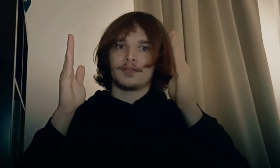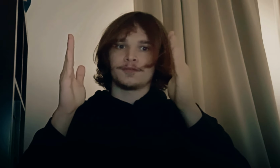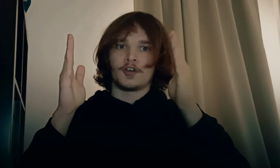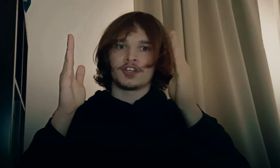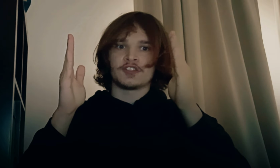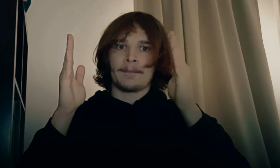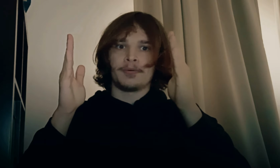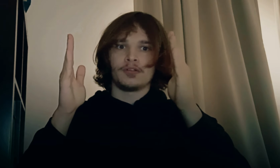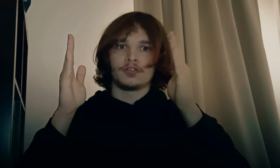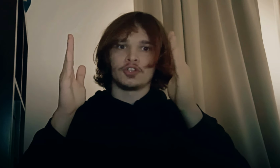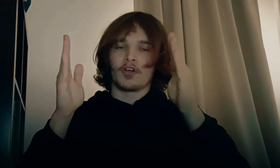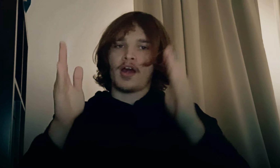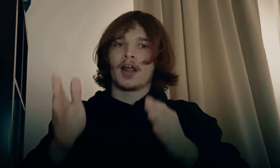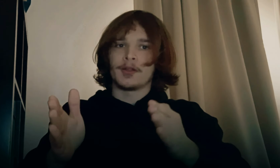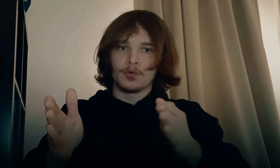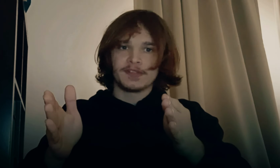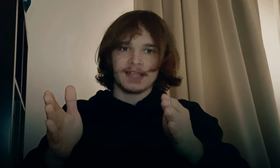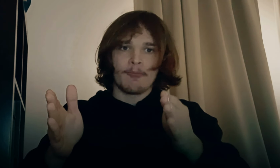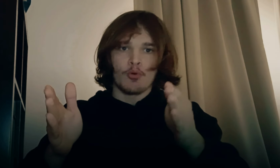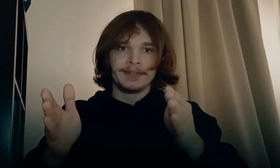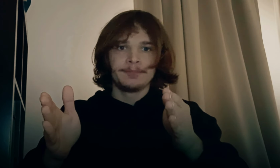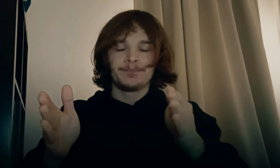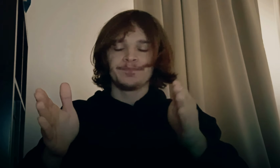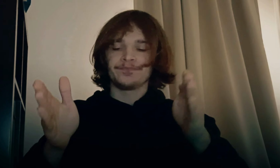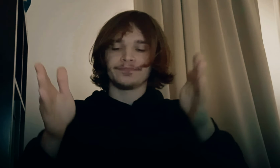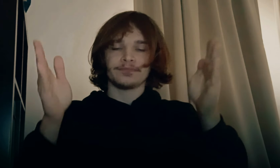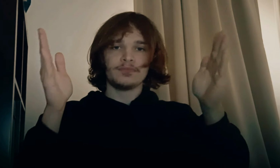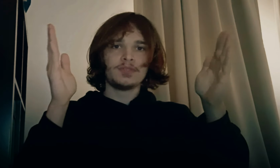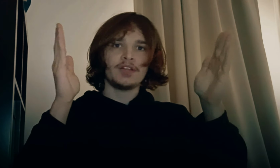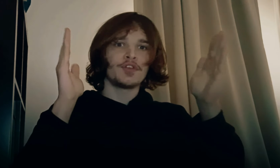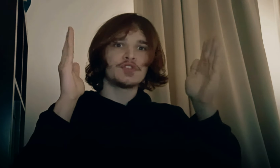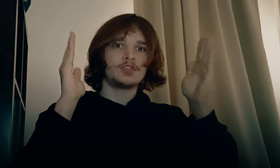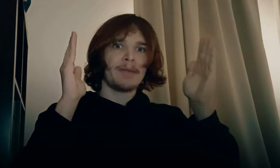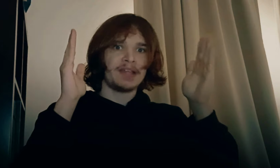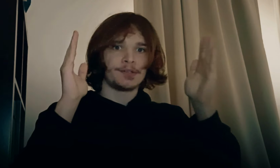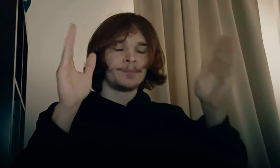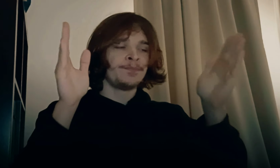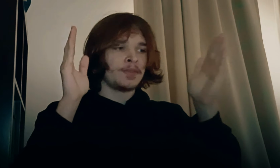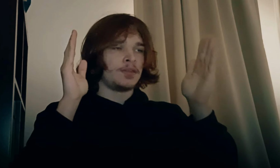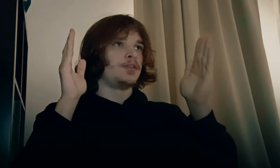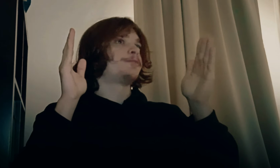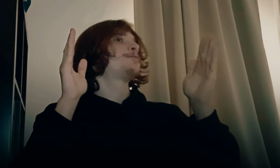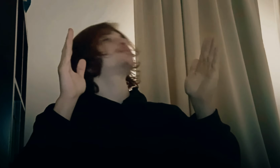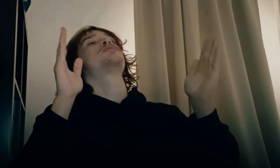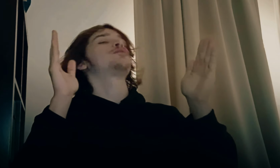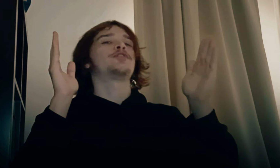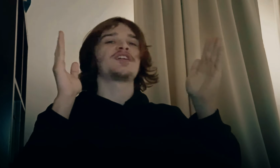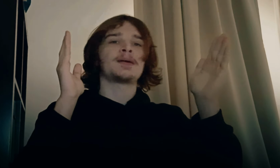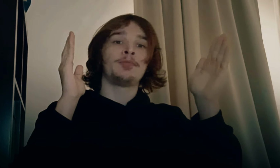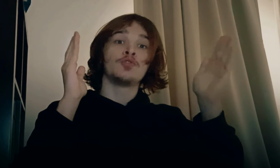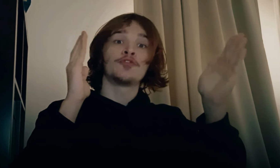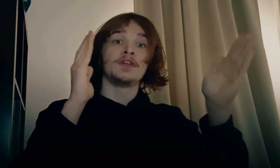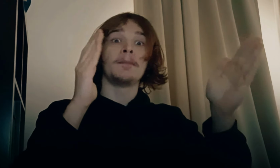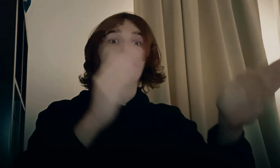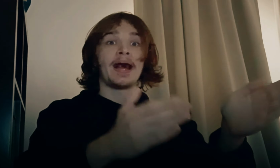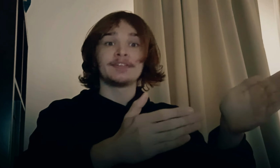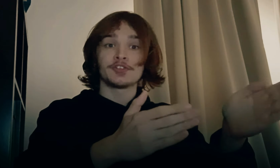for example, you argue with someone. Doesn't matter if, for example, you feel bad or